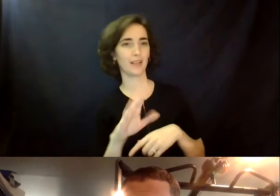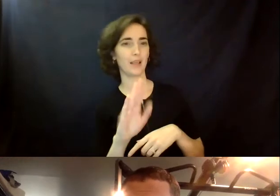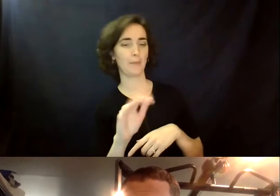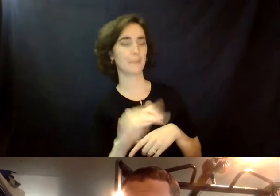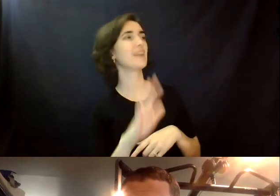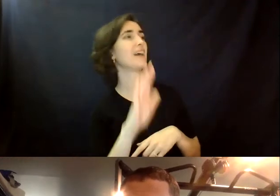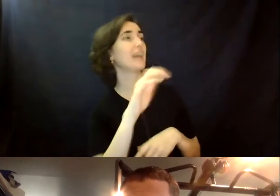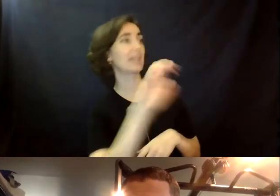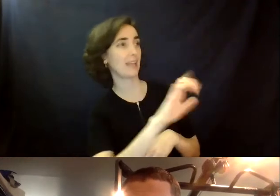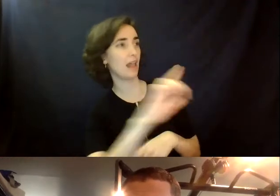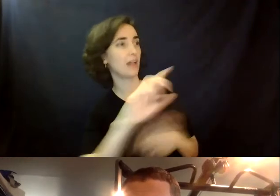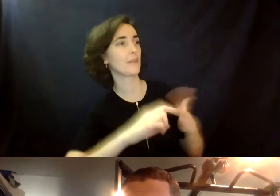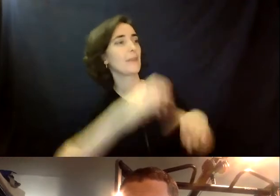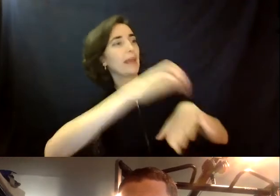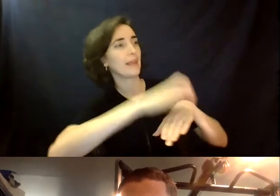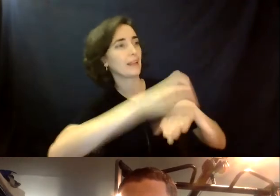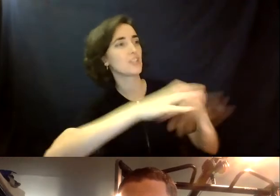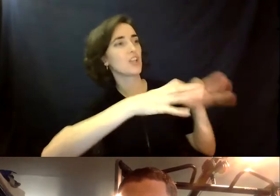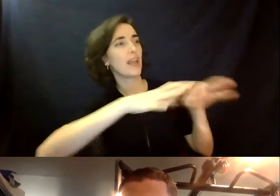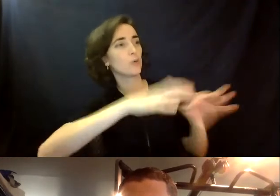Okay, thank you.